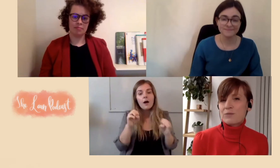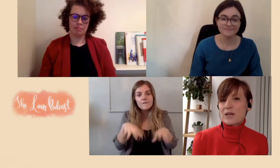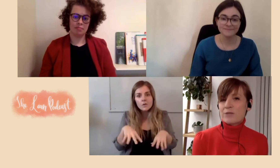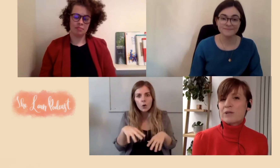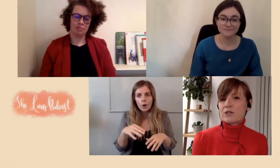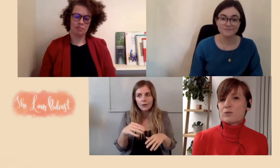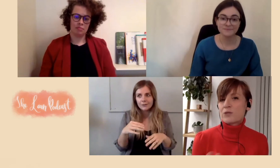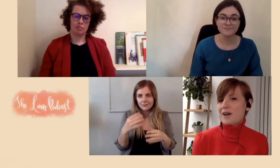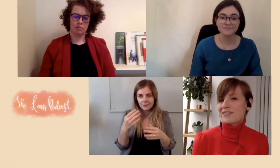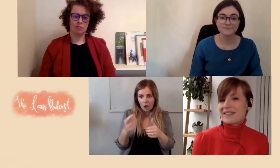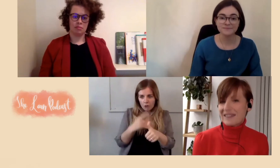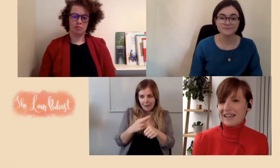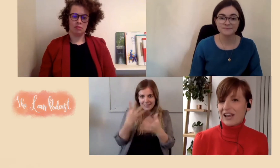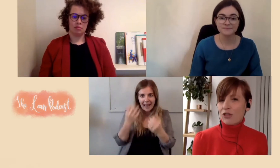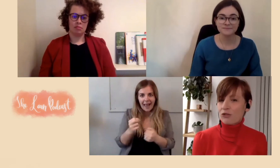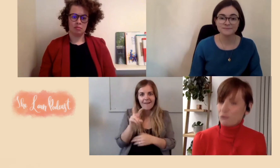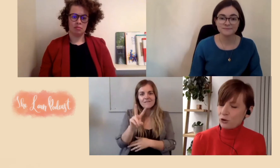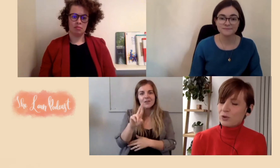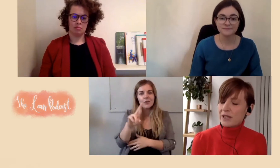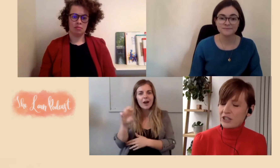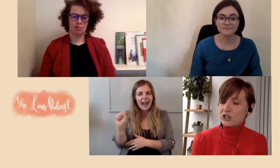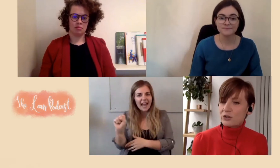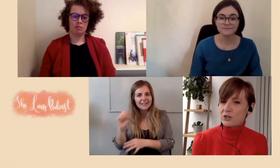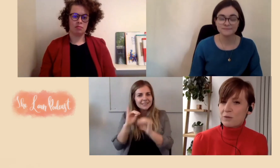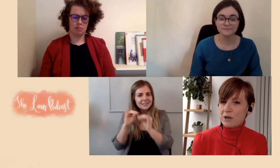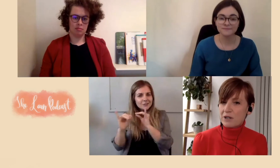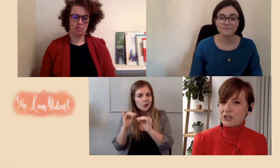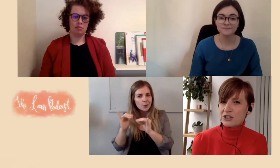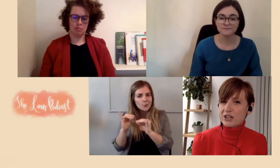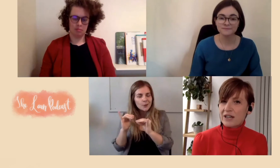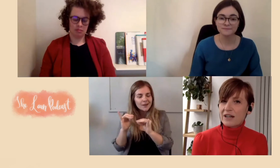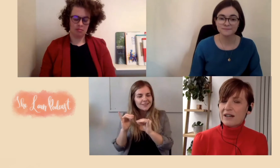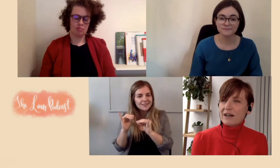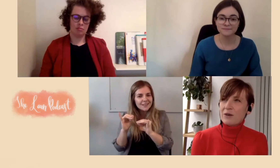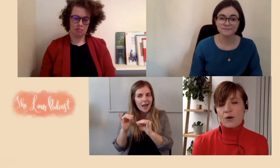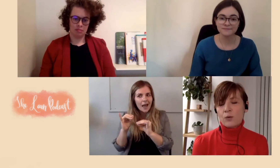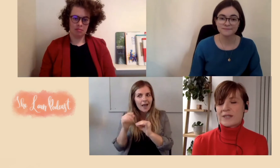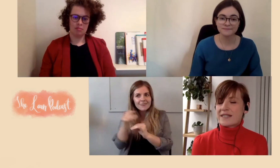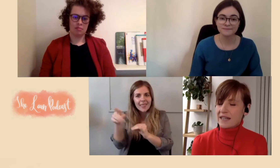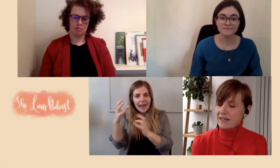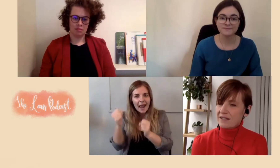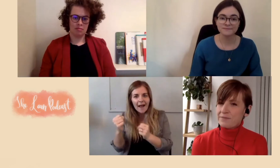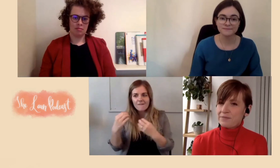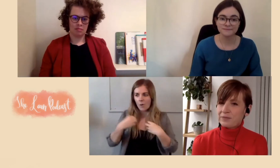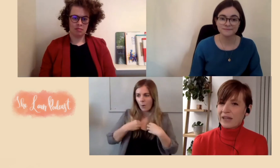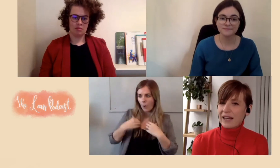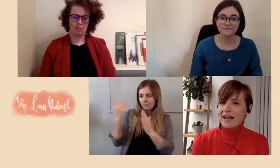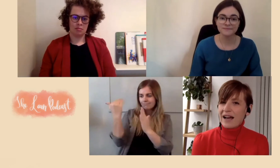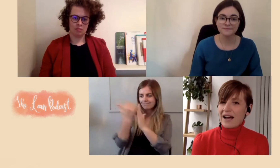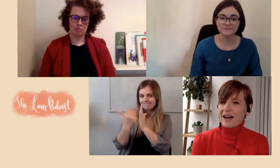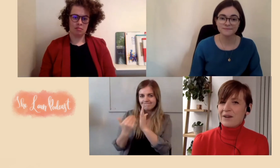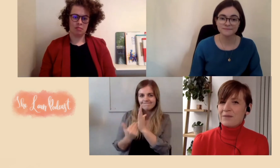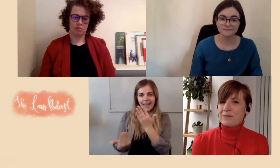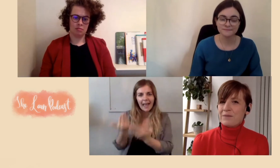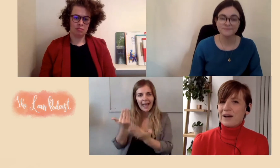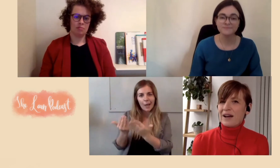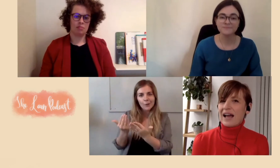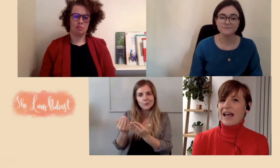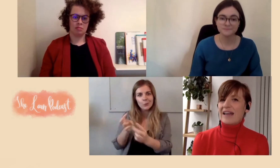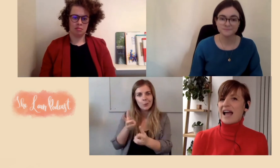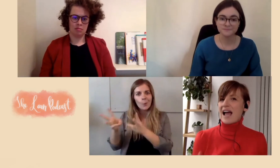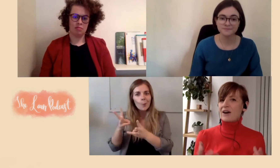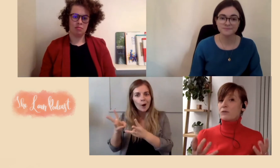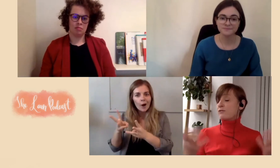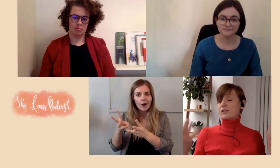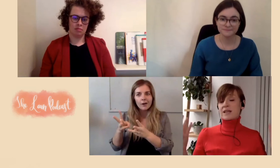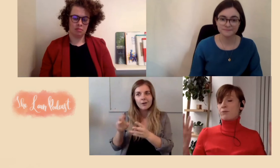VRS interpreters. And in some ways, because they've got protocols for how to work, what they've got